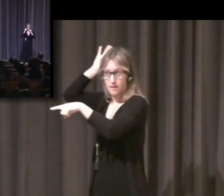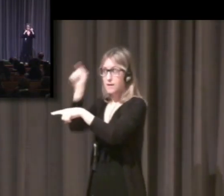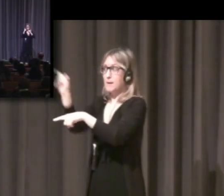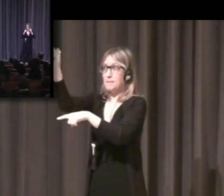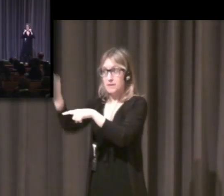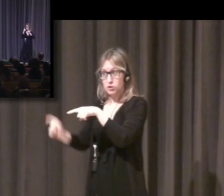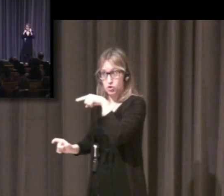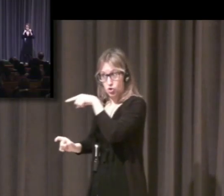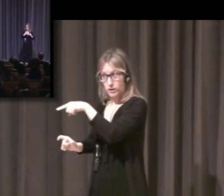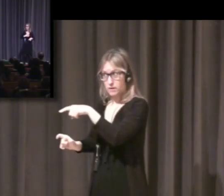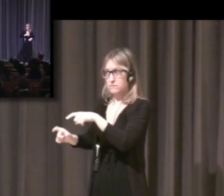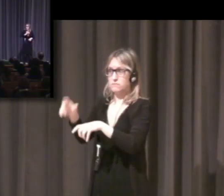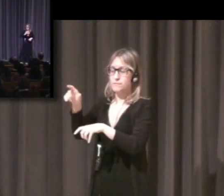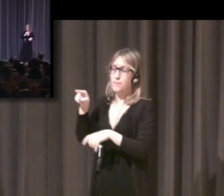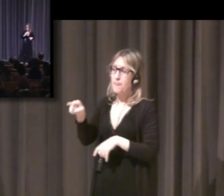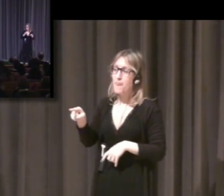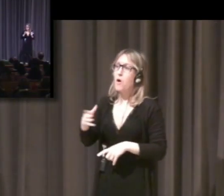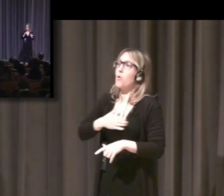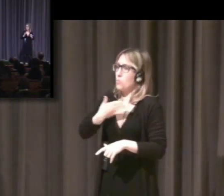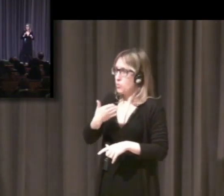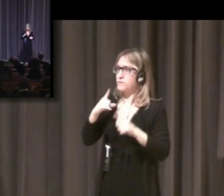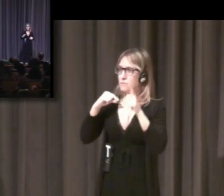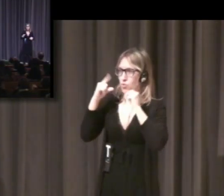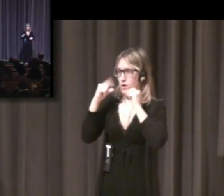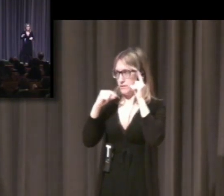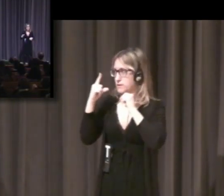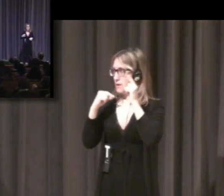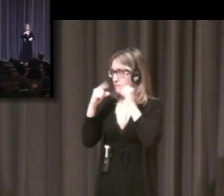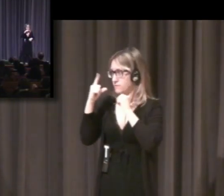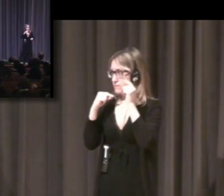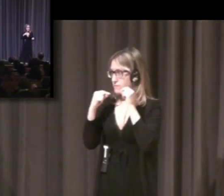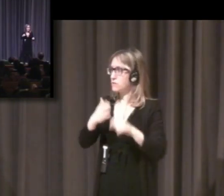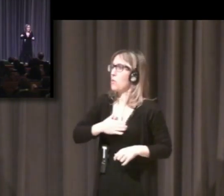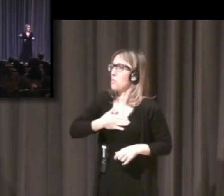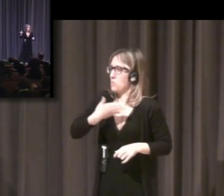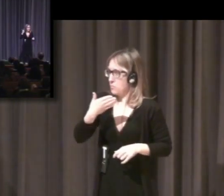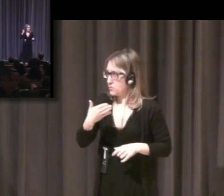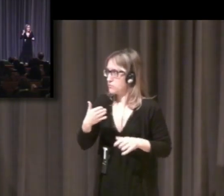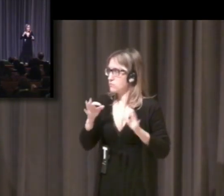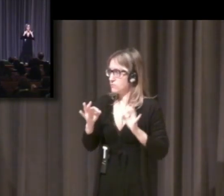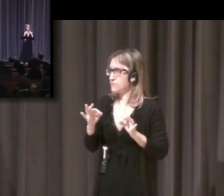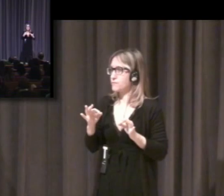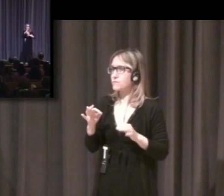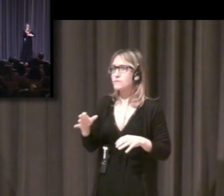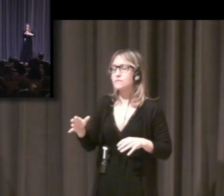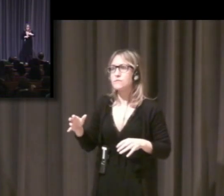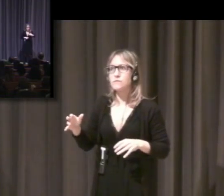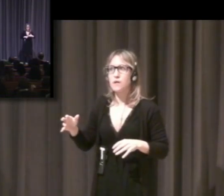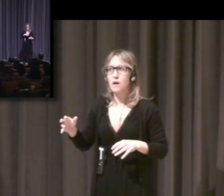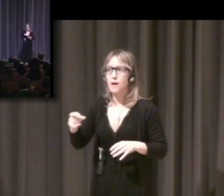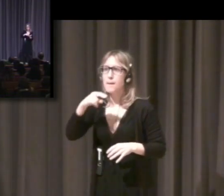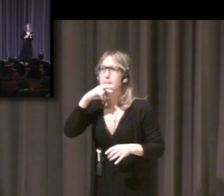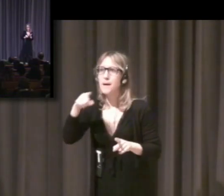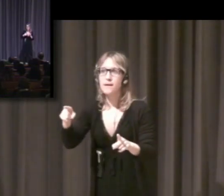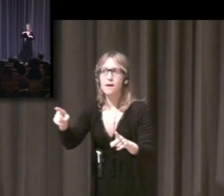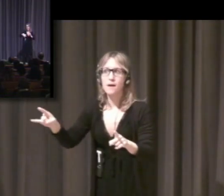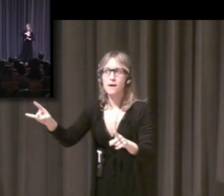receive speech through speech reading, through context, through guessing,